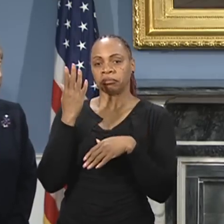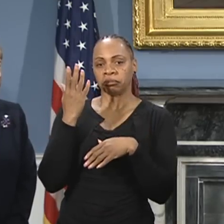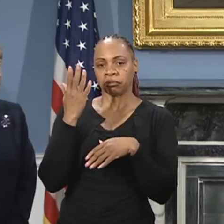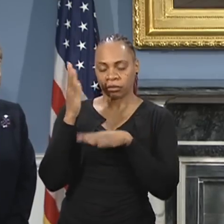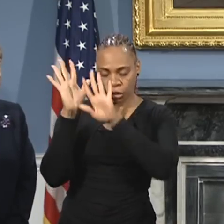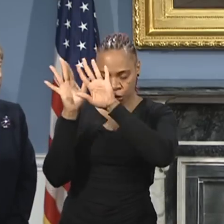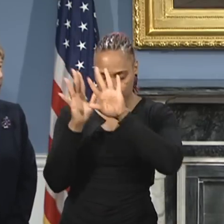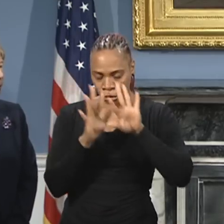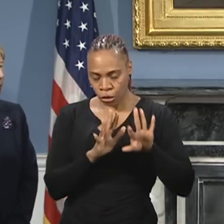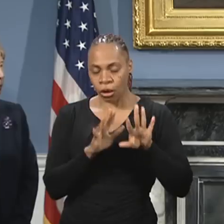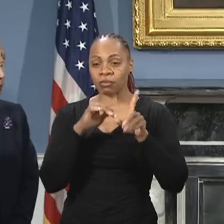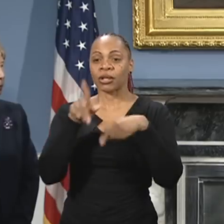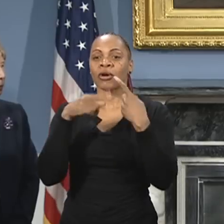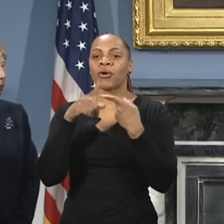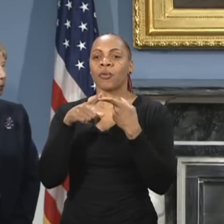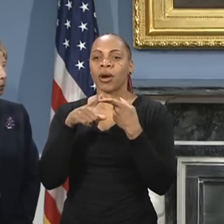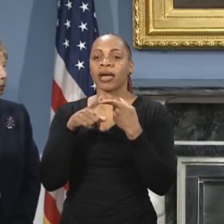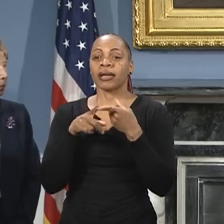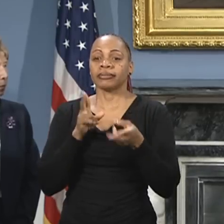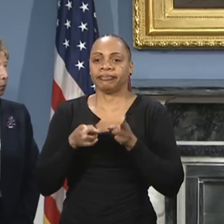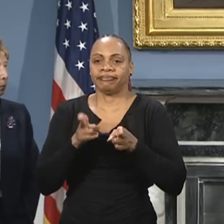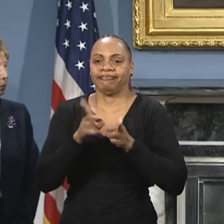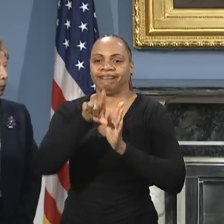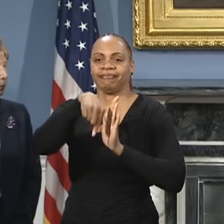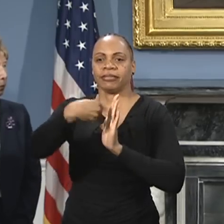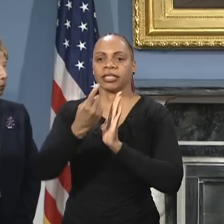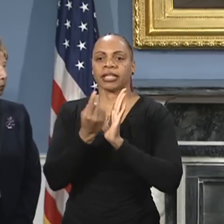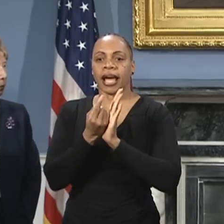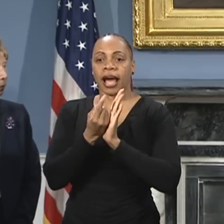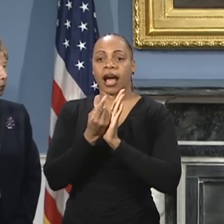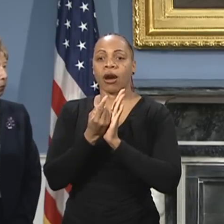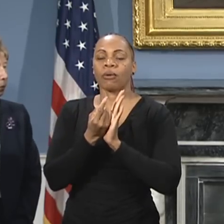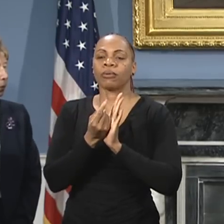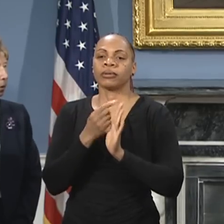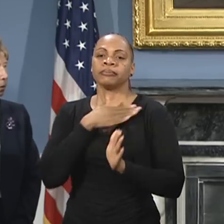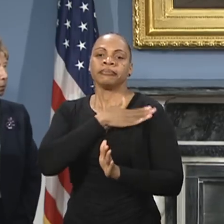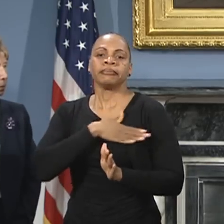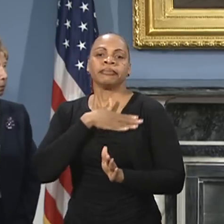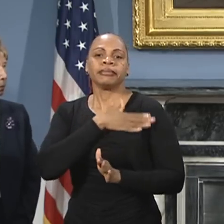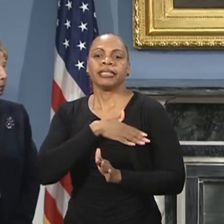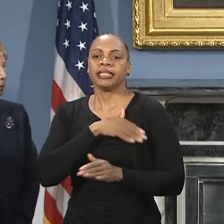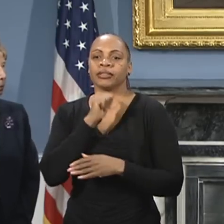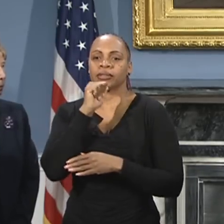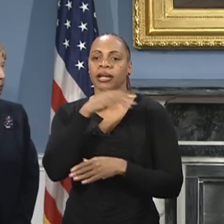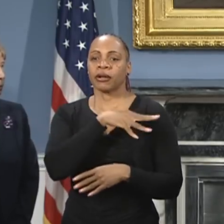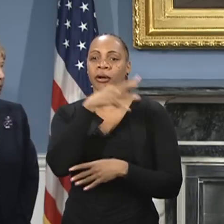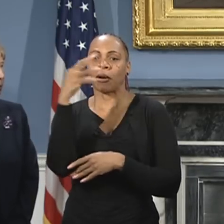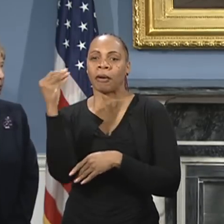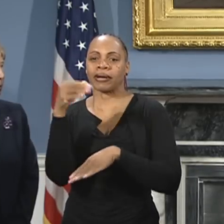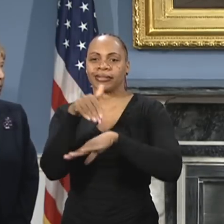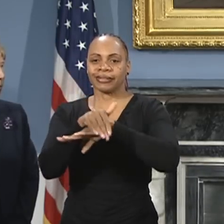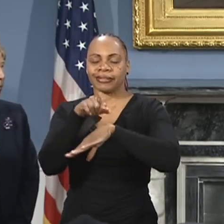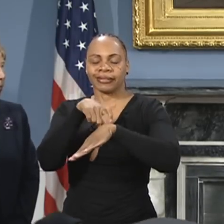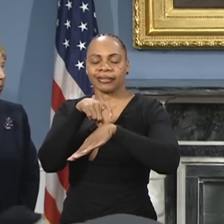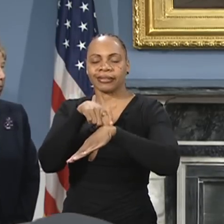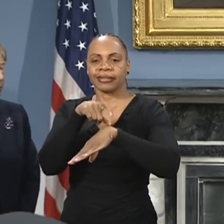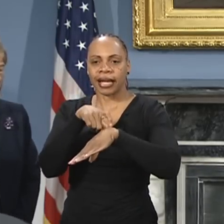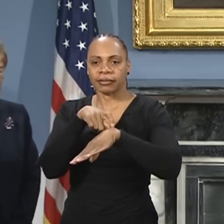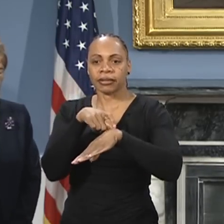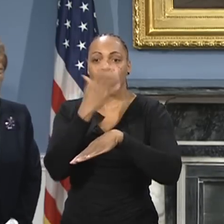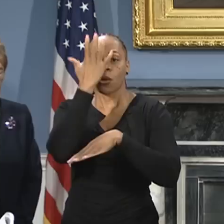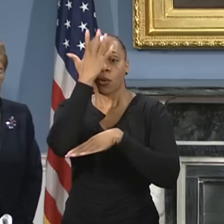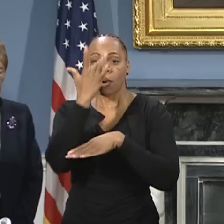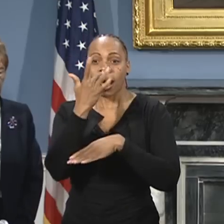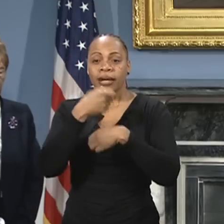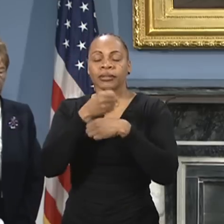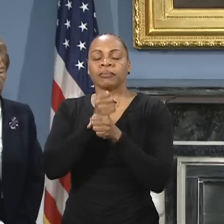get past the rush hour night, please stay off the roads. The best way to make sure we have a clear